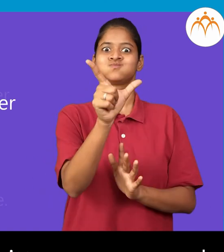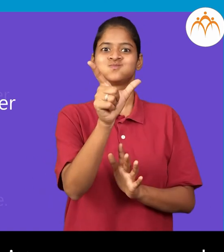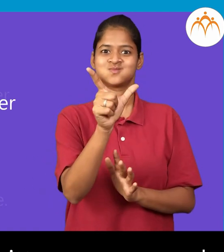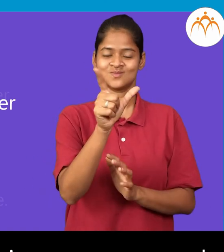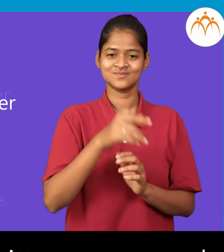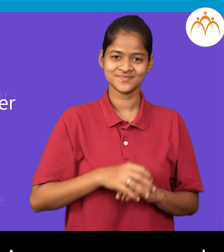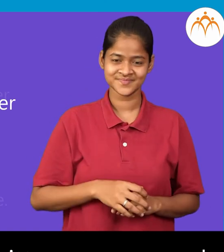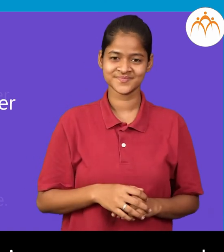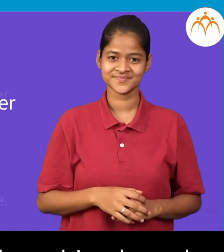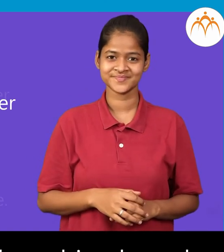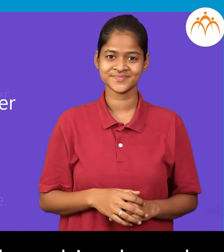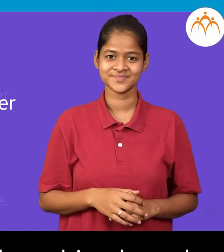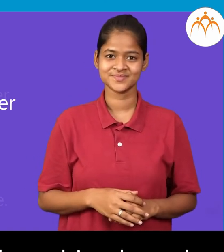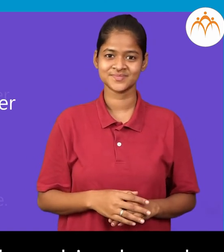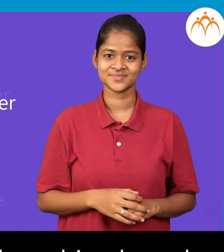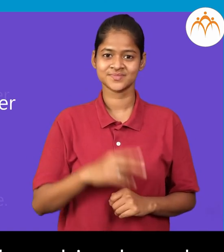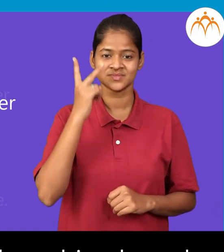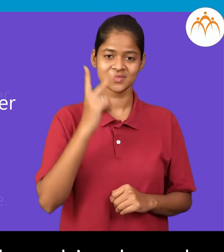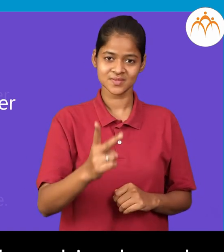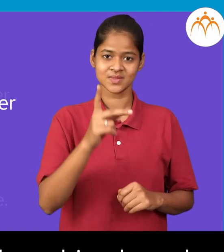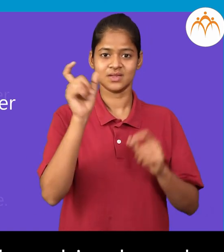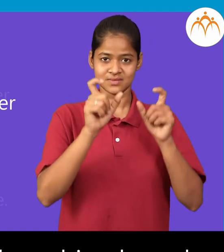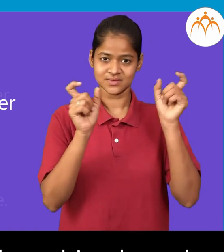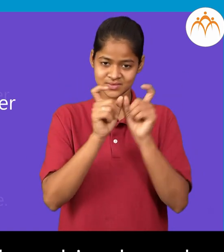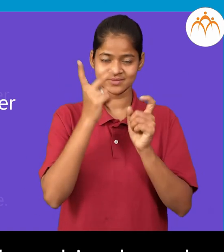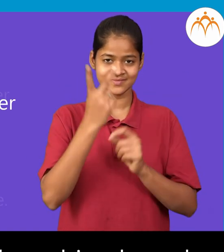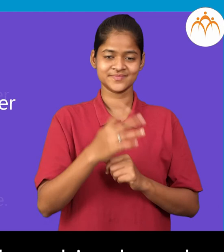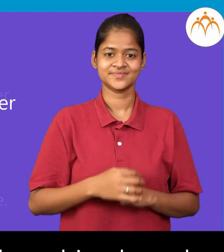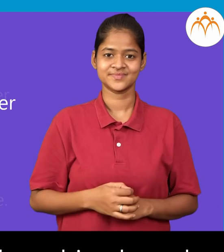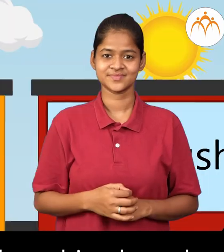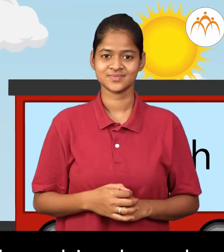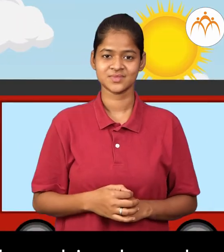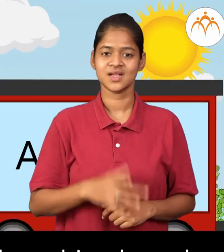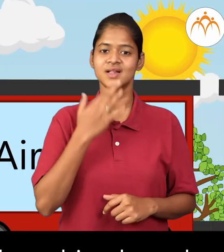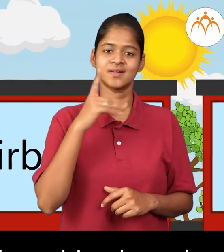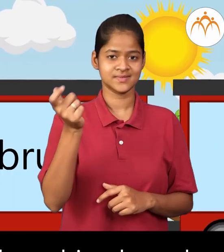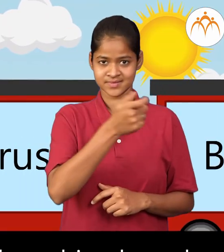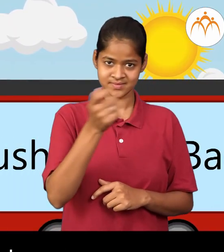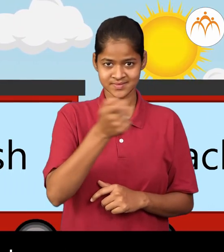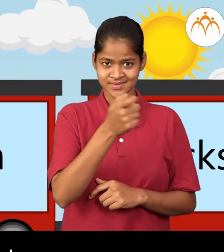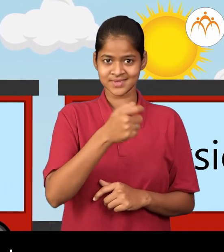word. Following words are all combined words.